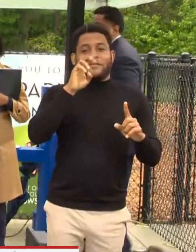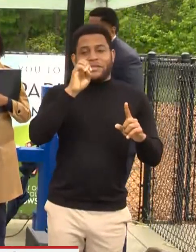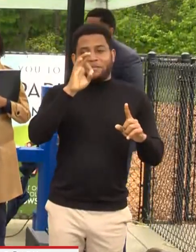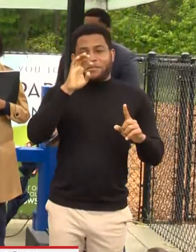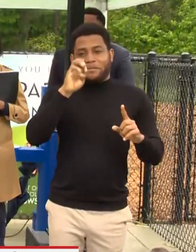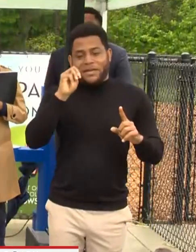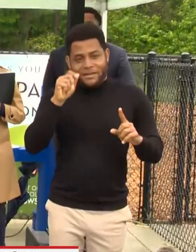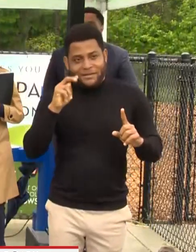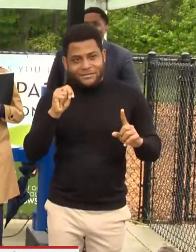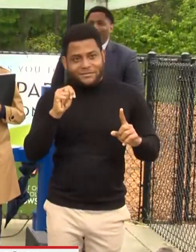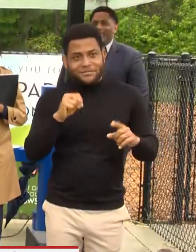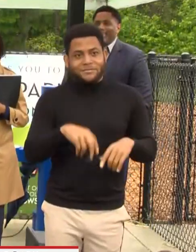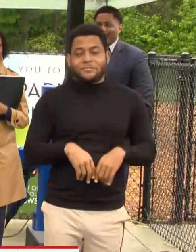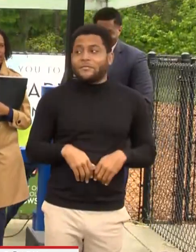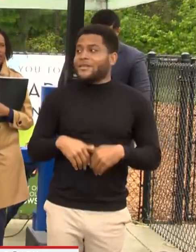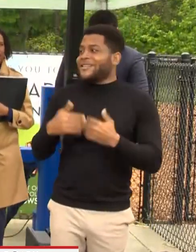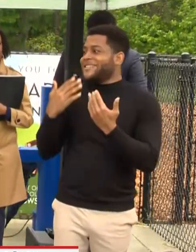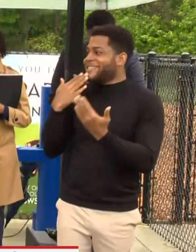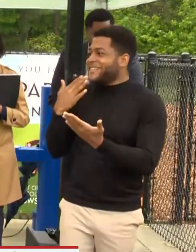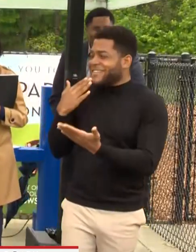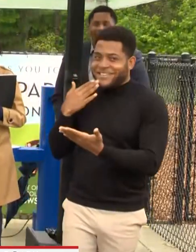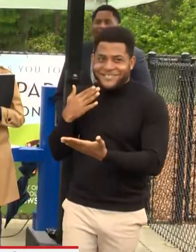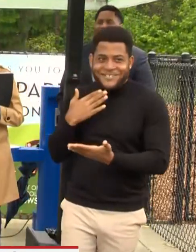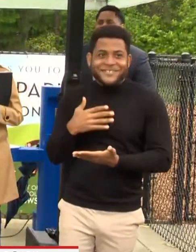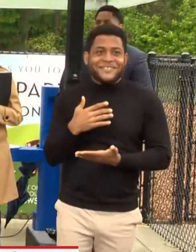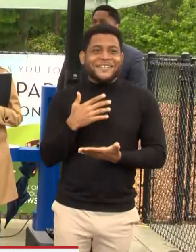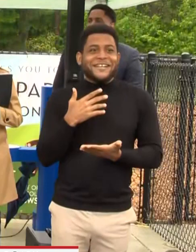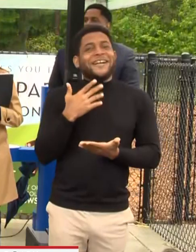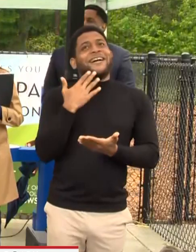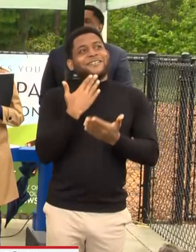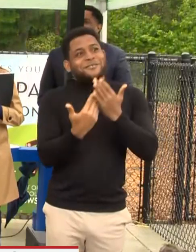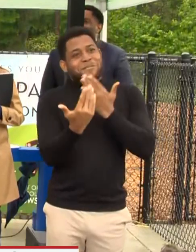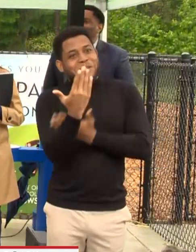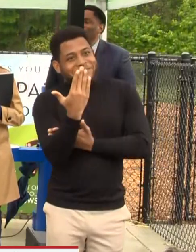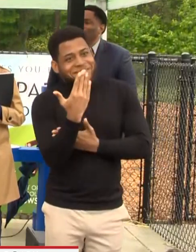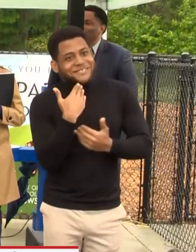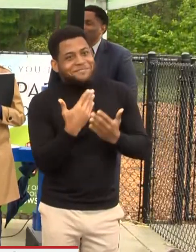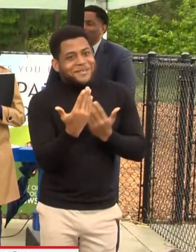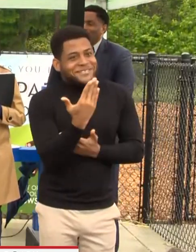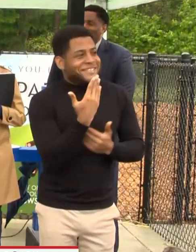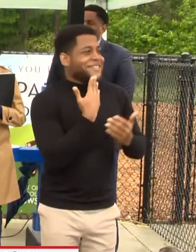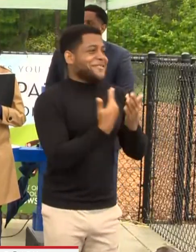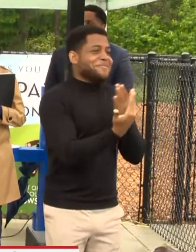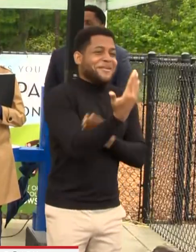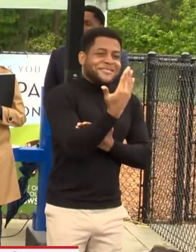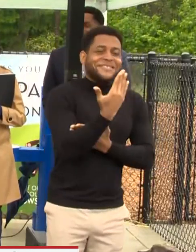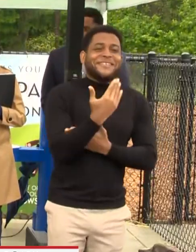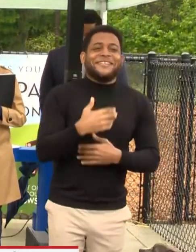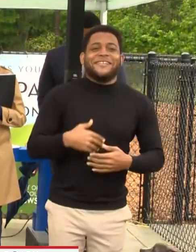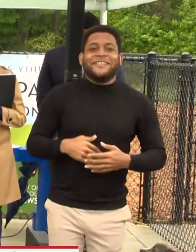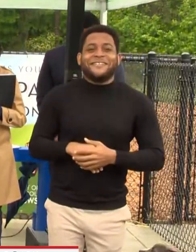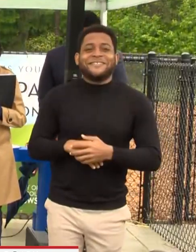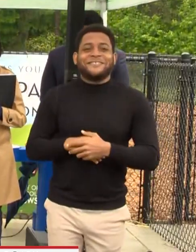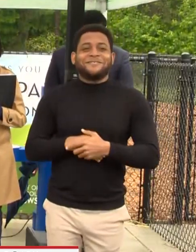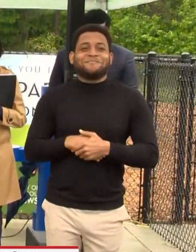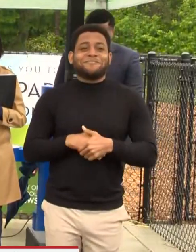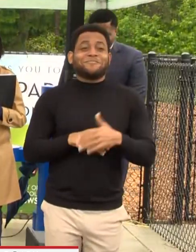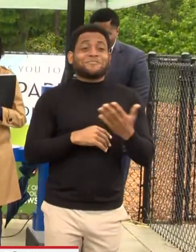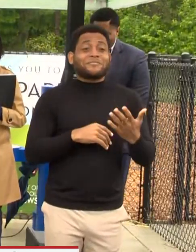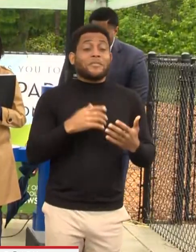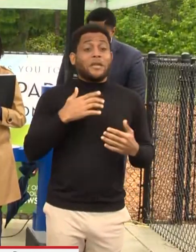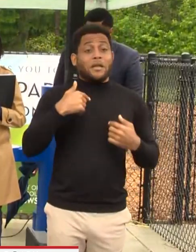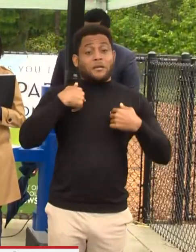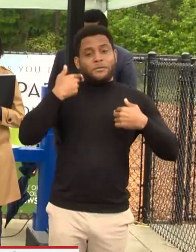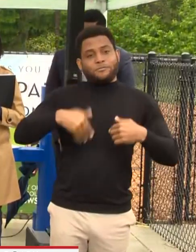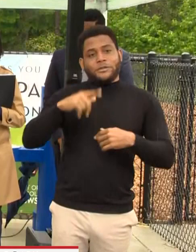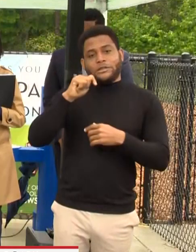Good afternoon. Good morning, everyone. Good morning. Again, good morning, everyone. My name is Thenie Freeman,